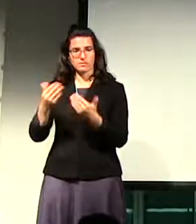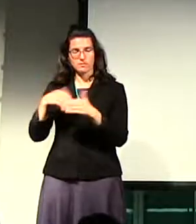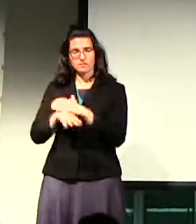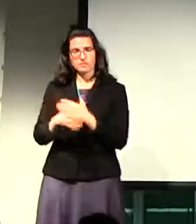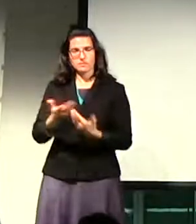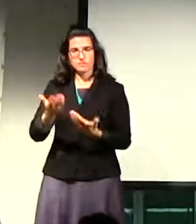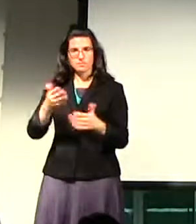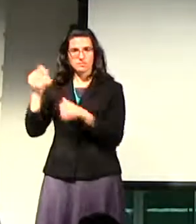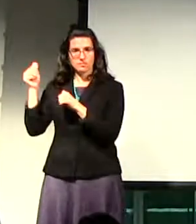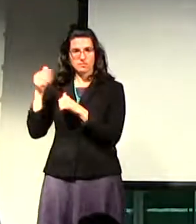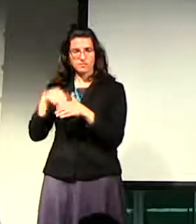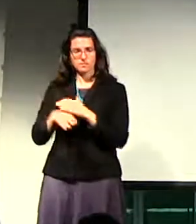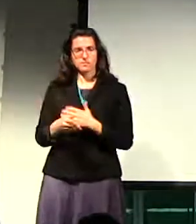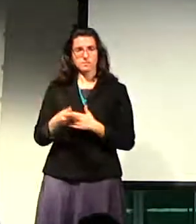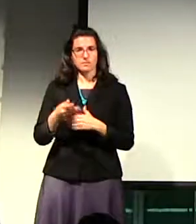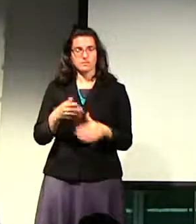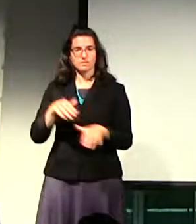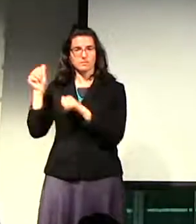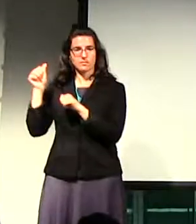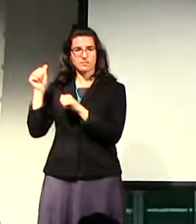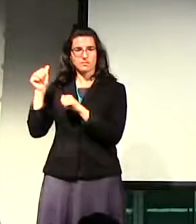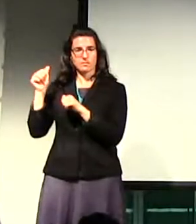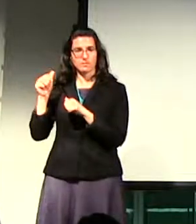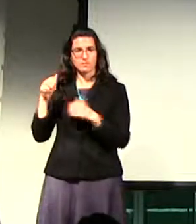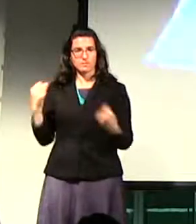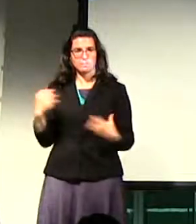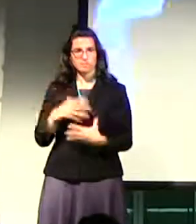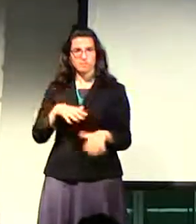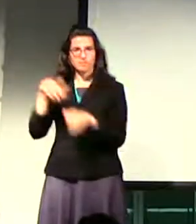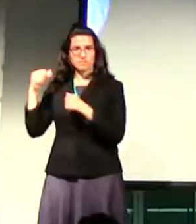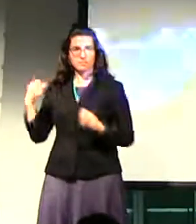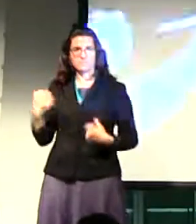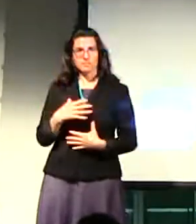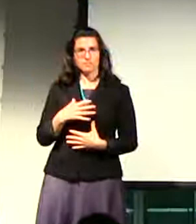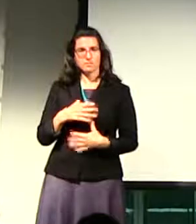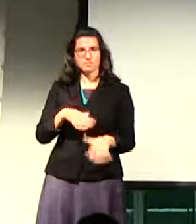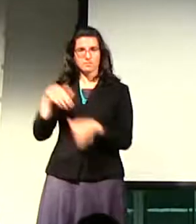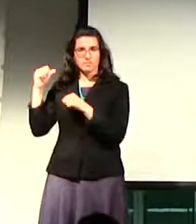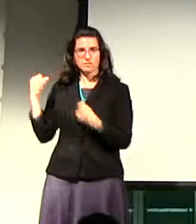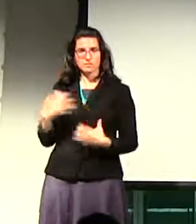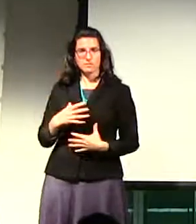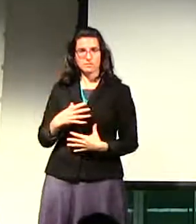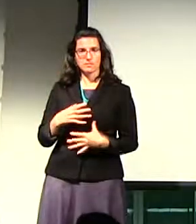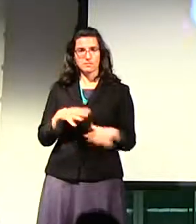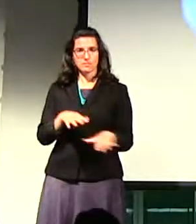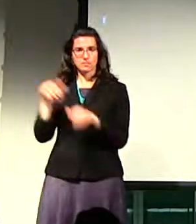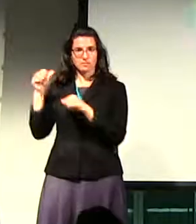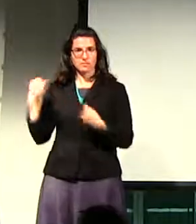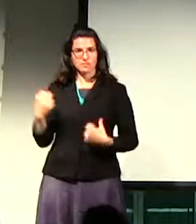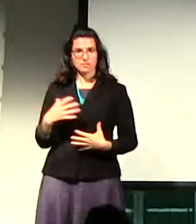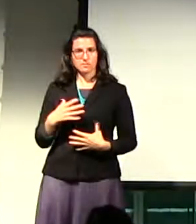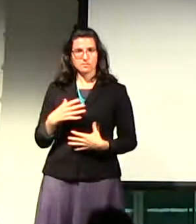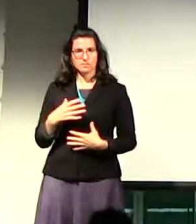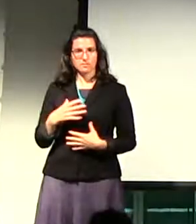found pattern, leading, found, leading, found, leading, found, leading, found,